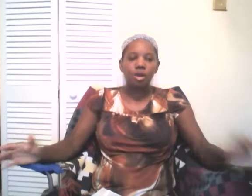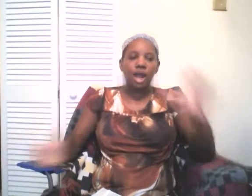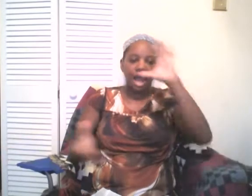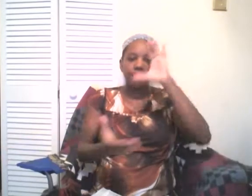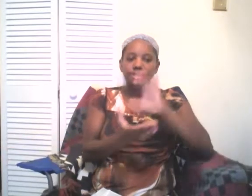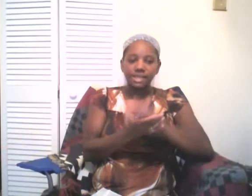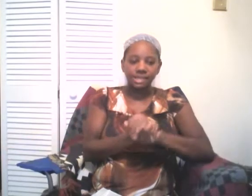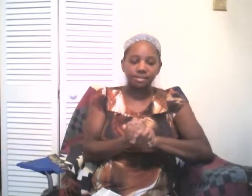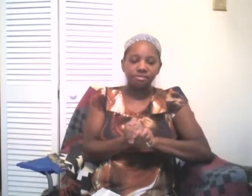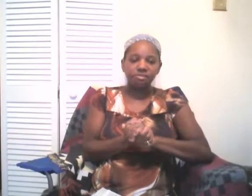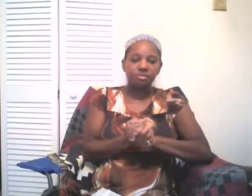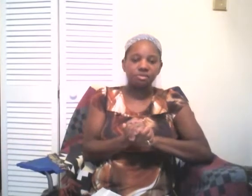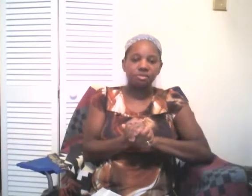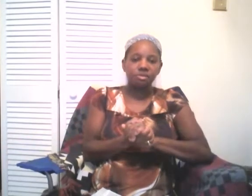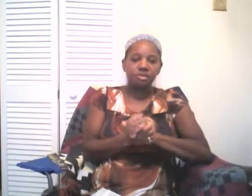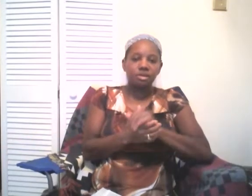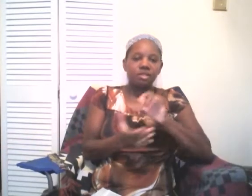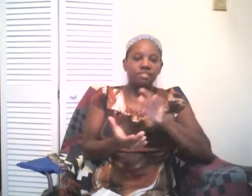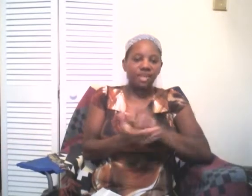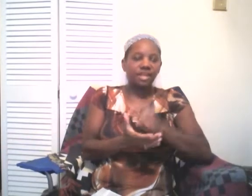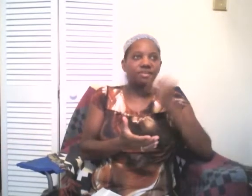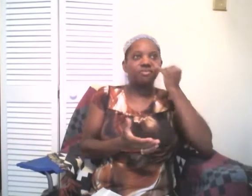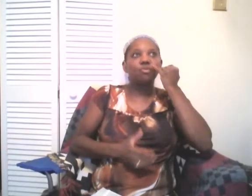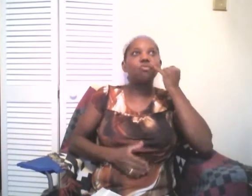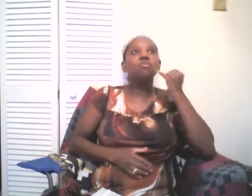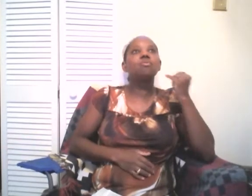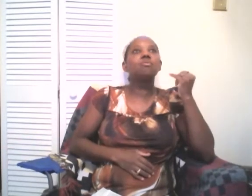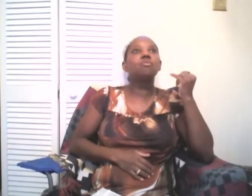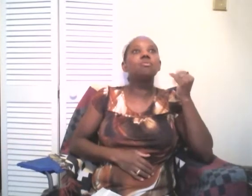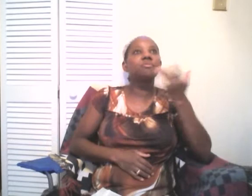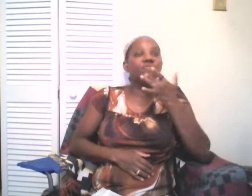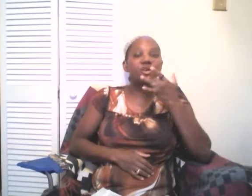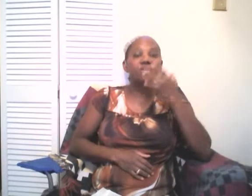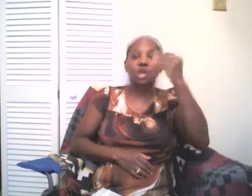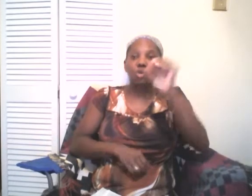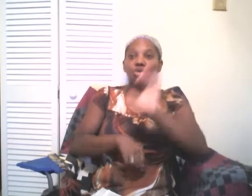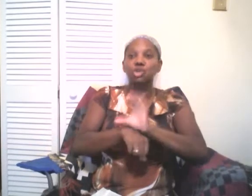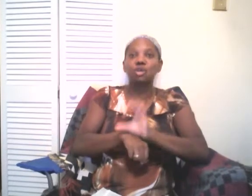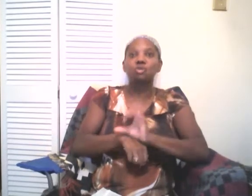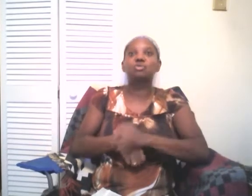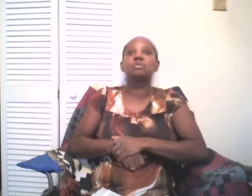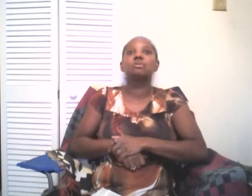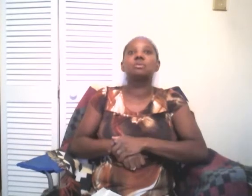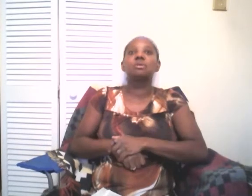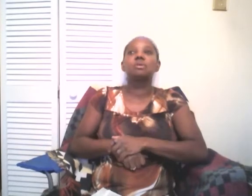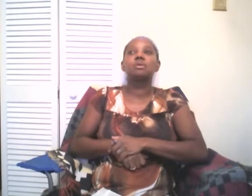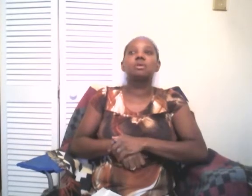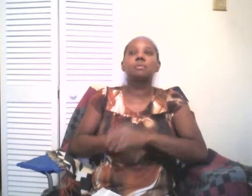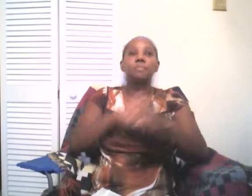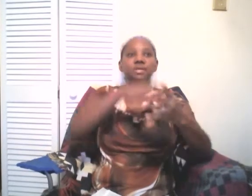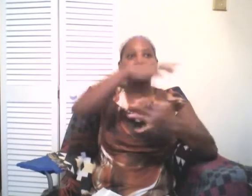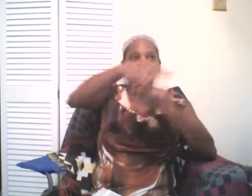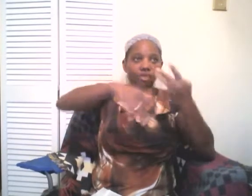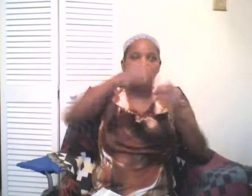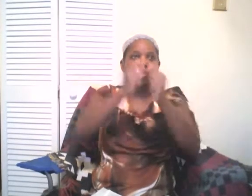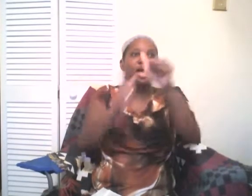I believe that if you prefer to go to church and be surrounded with